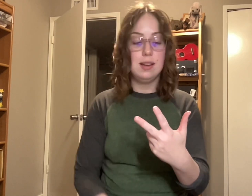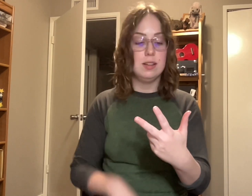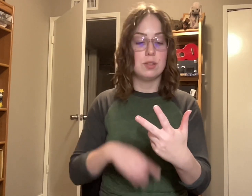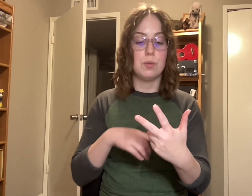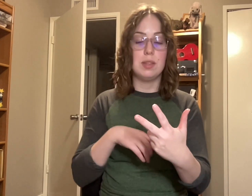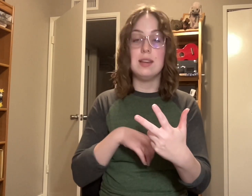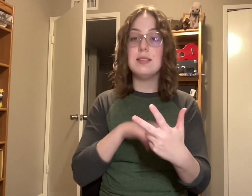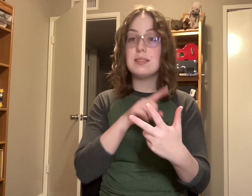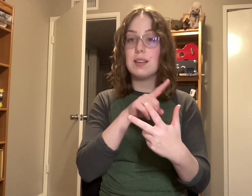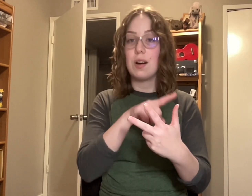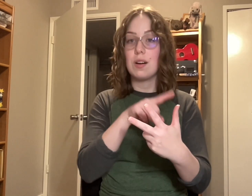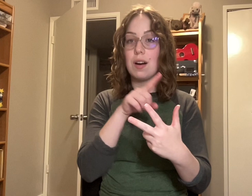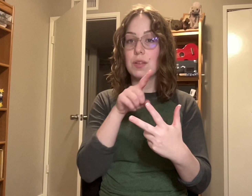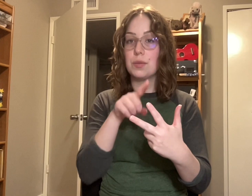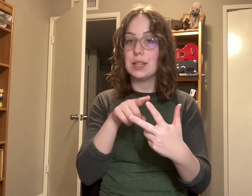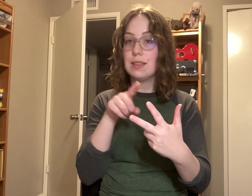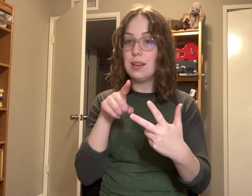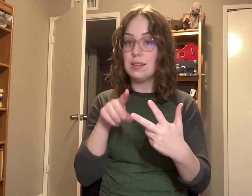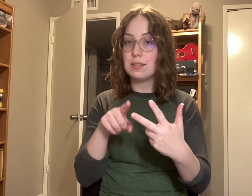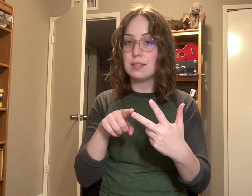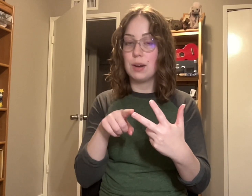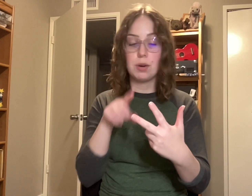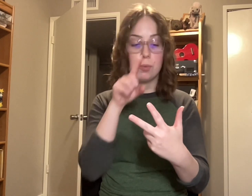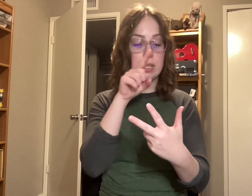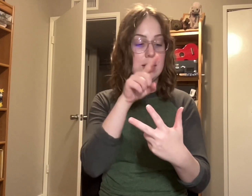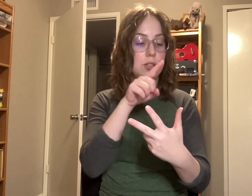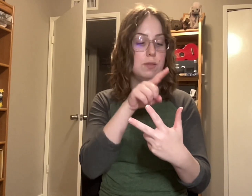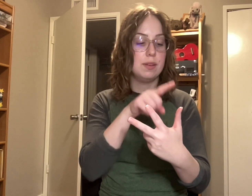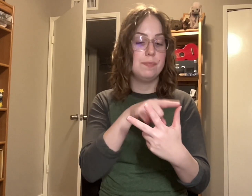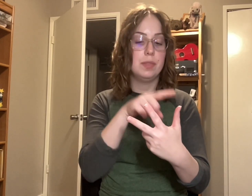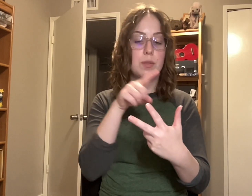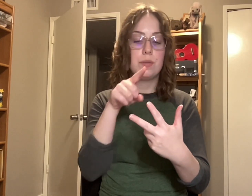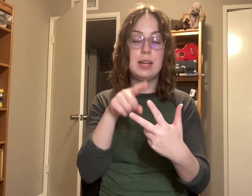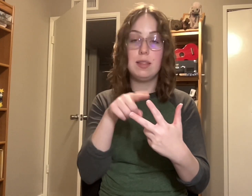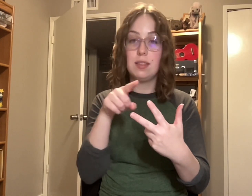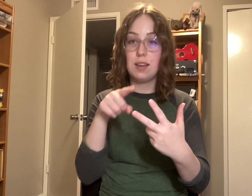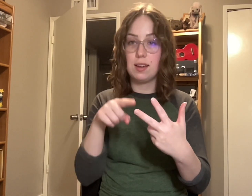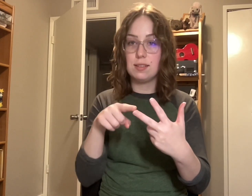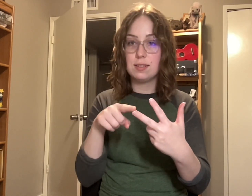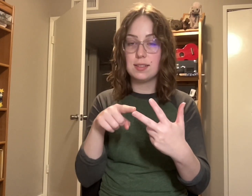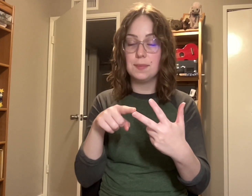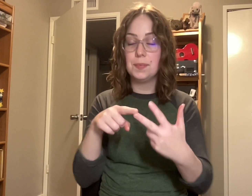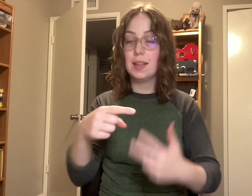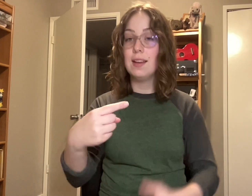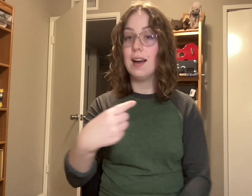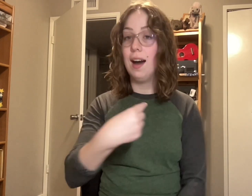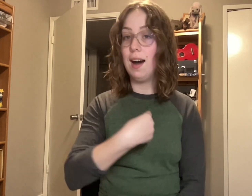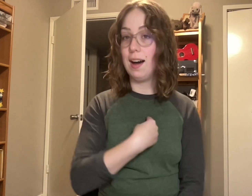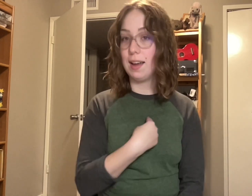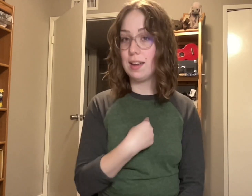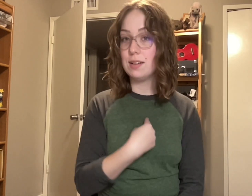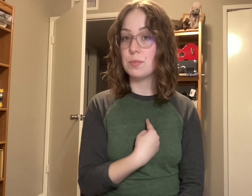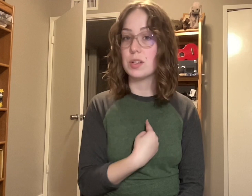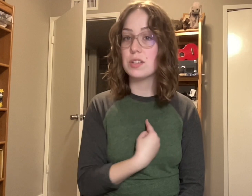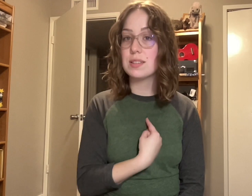So these are our 3 things. And we're going to point to each of them. 3 things I, point to